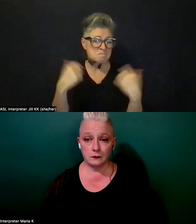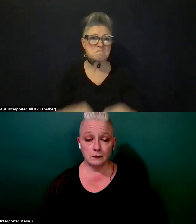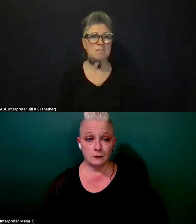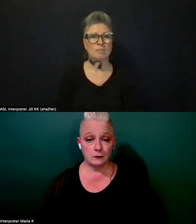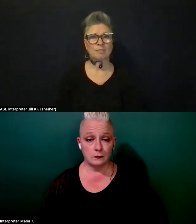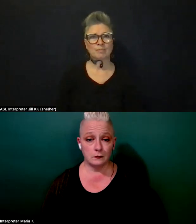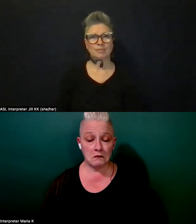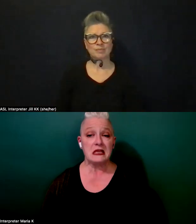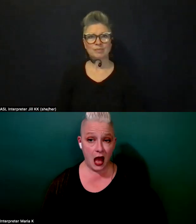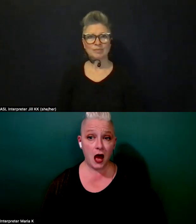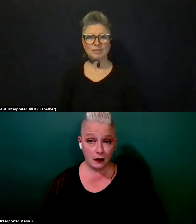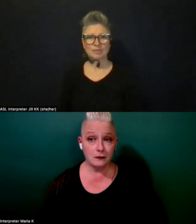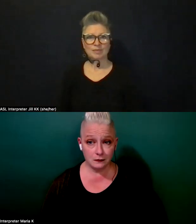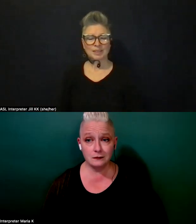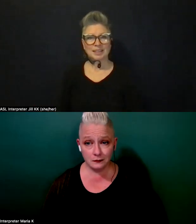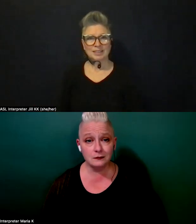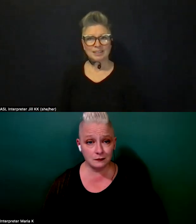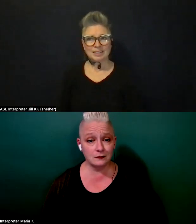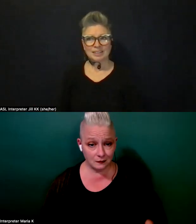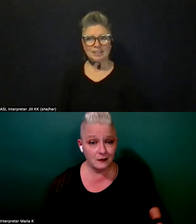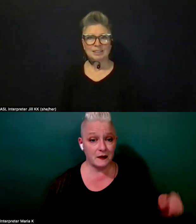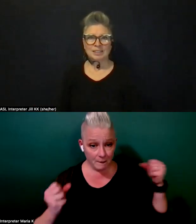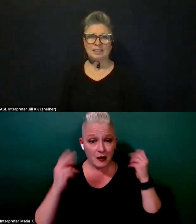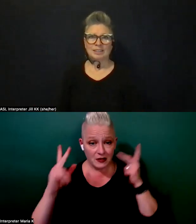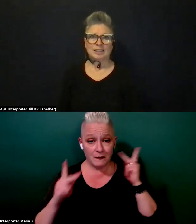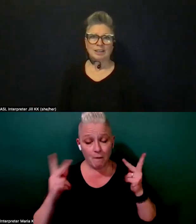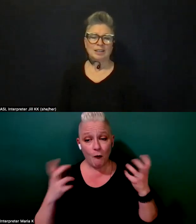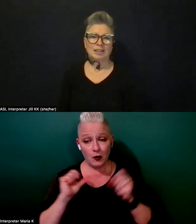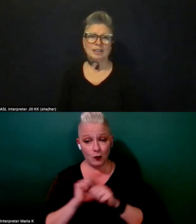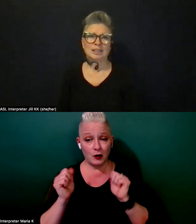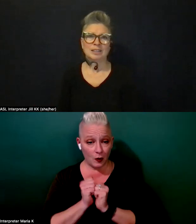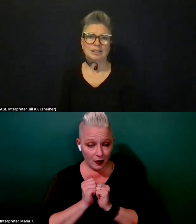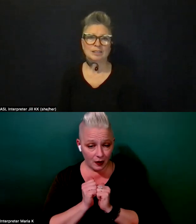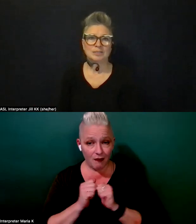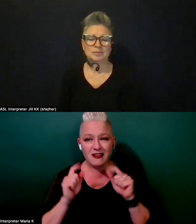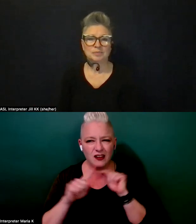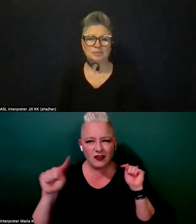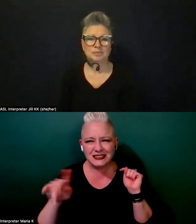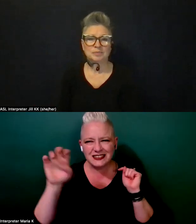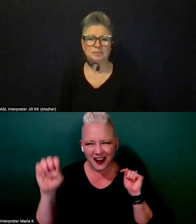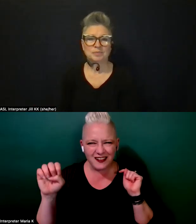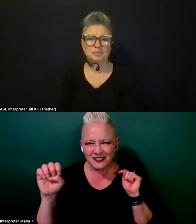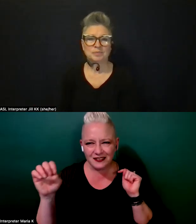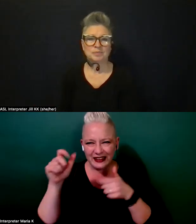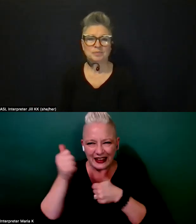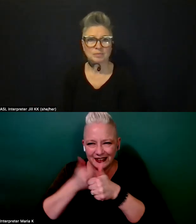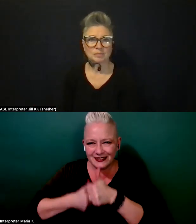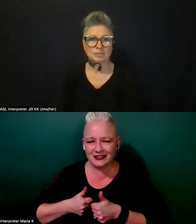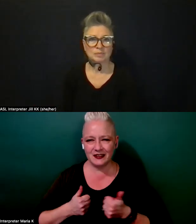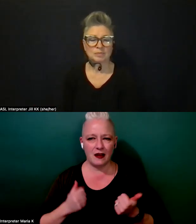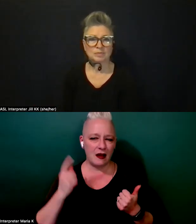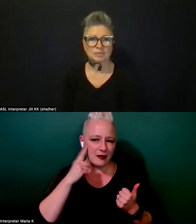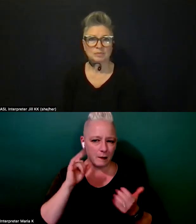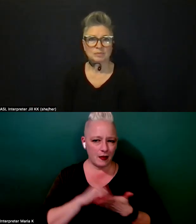Yeah, I mean, there's a bunch of different people I'd love to work with. And they all have like different styles, which is also something I'm always thinking about. Like, what's